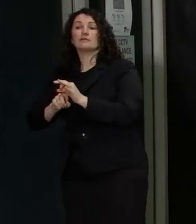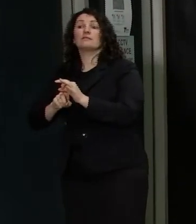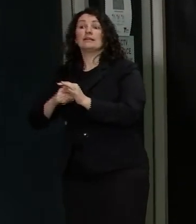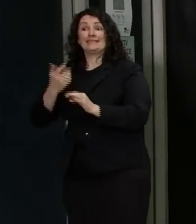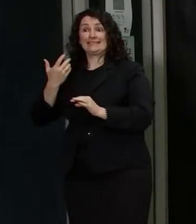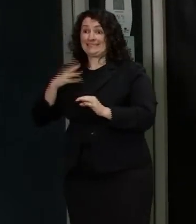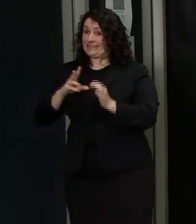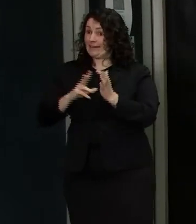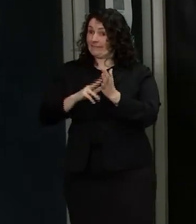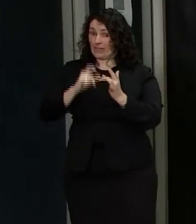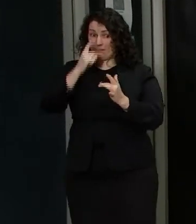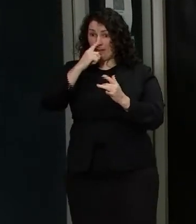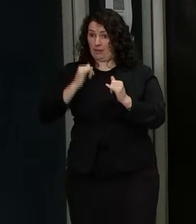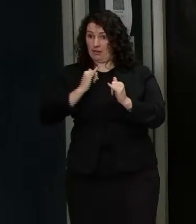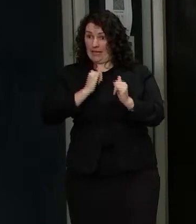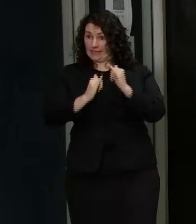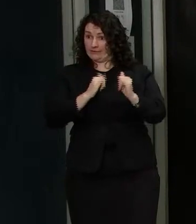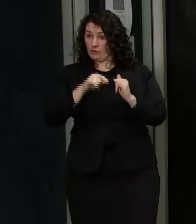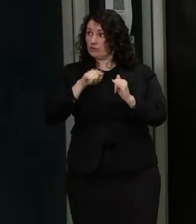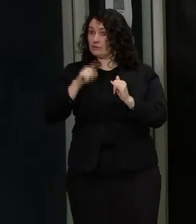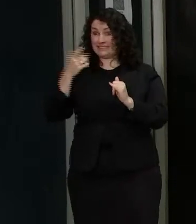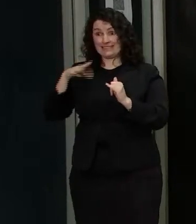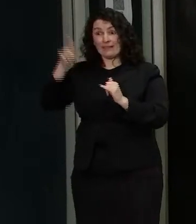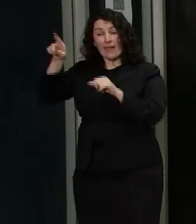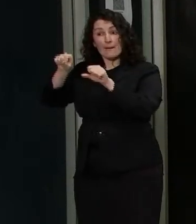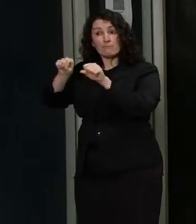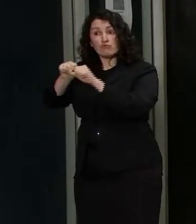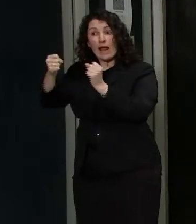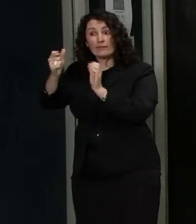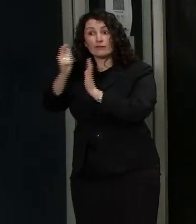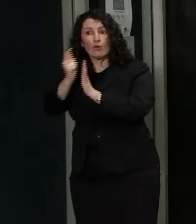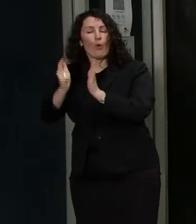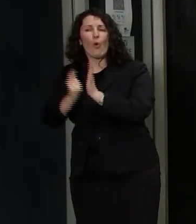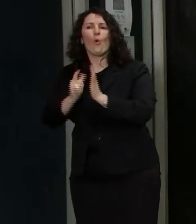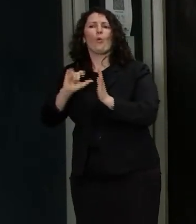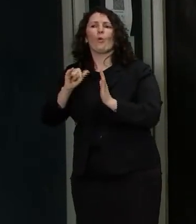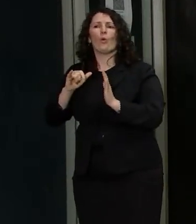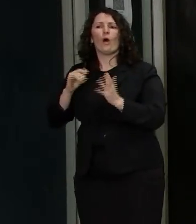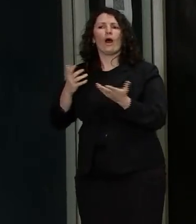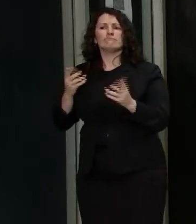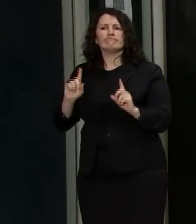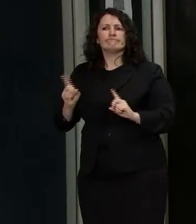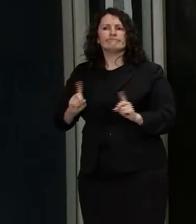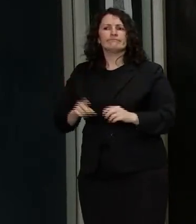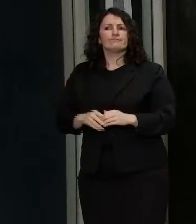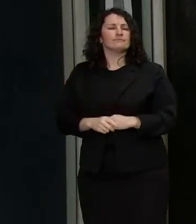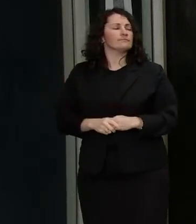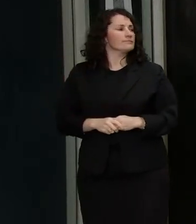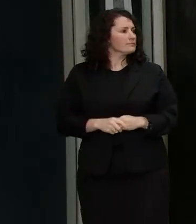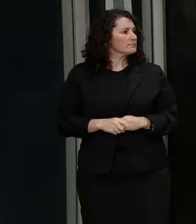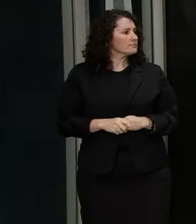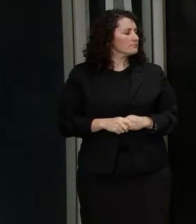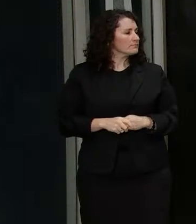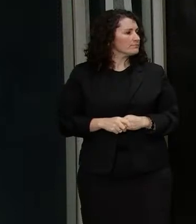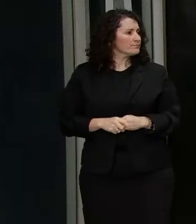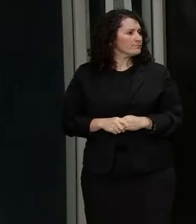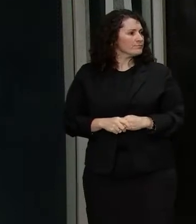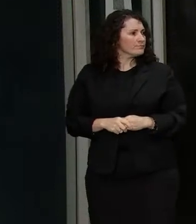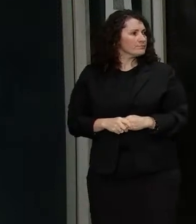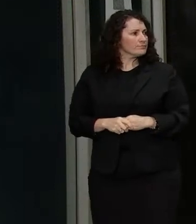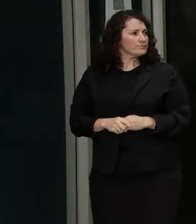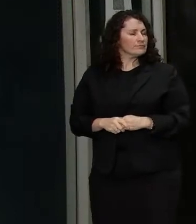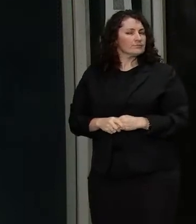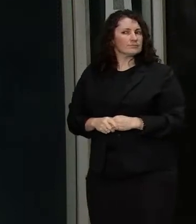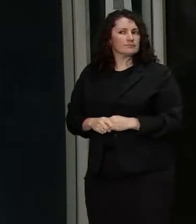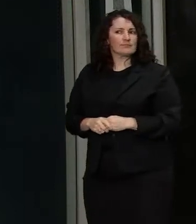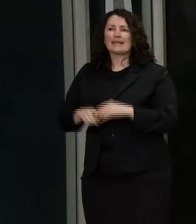whether they broke any rules and in terms of any exposure sites or how they got the virus down here? Yeah, so as we heard from Professor Sutton